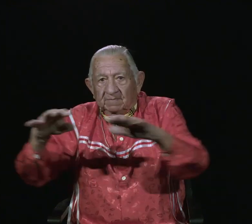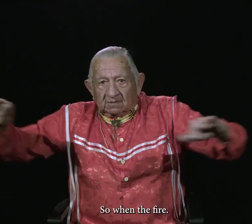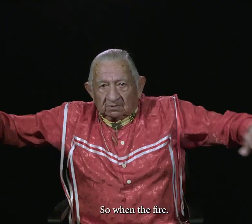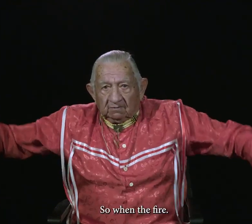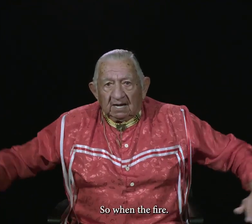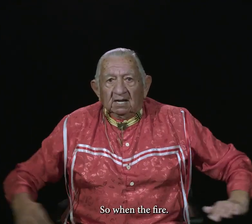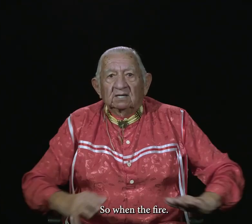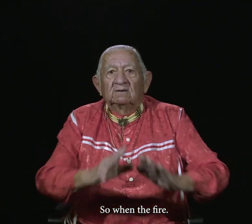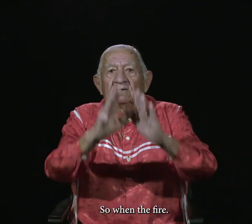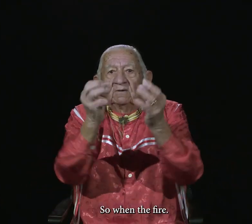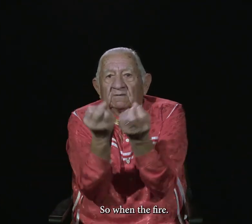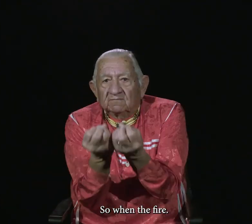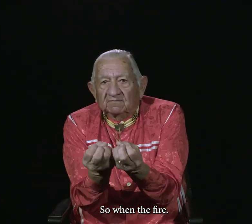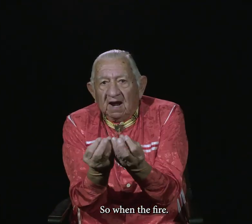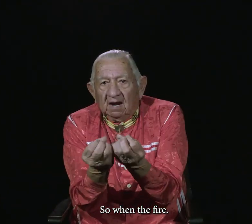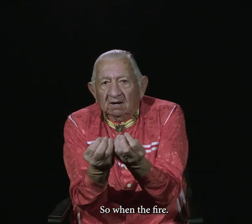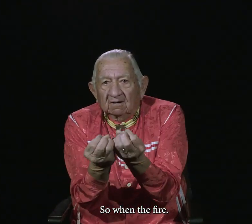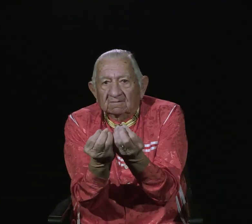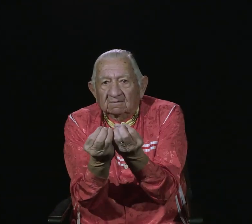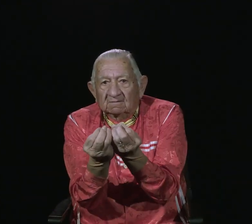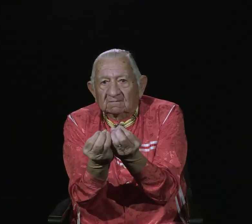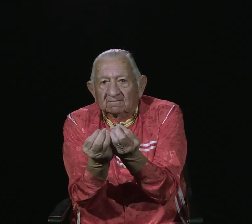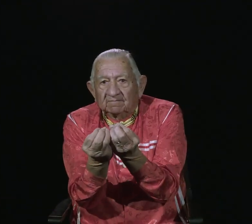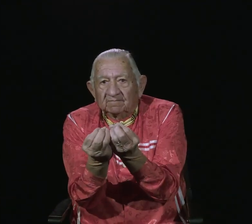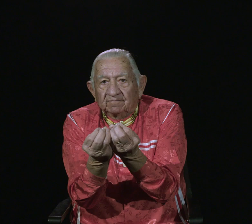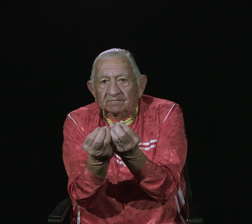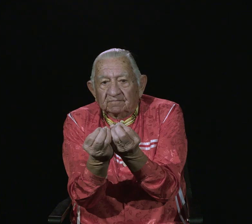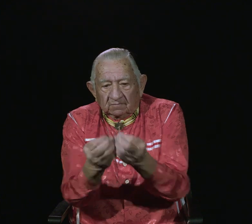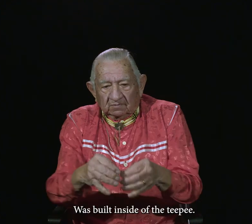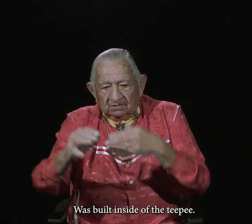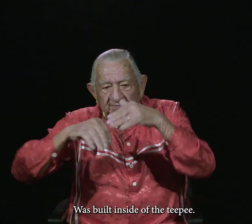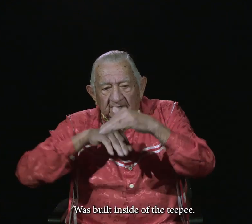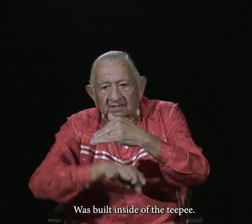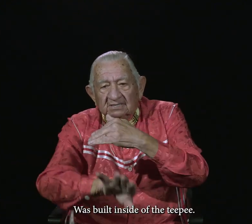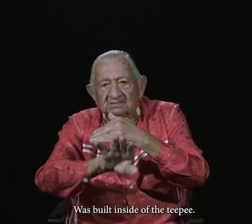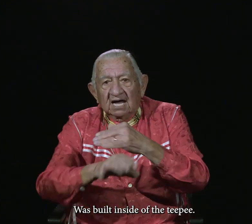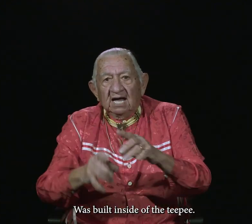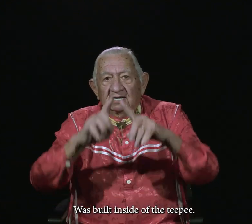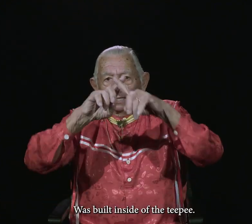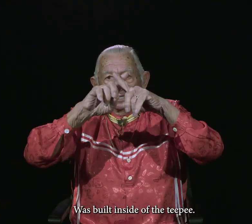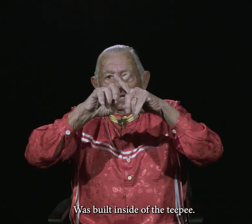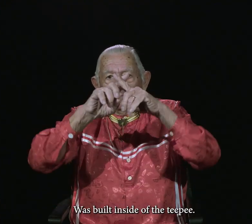So when that fire was built inside of the teepee,